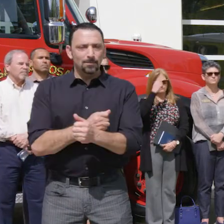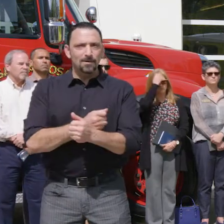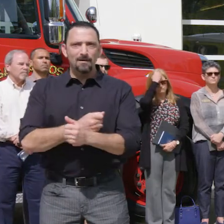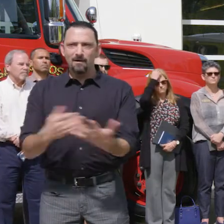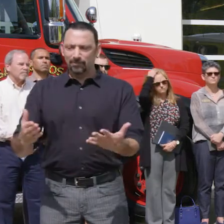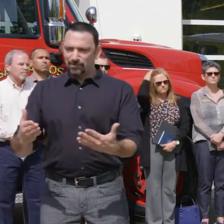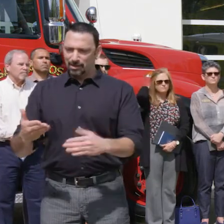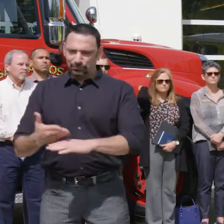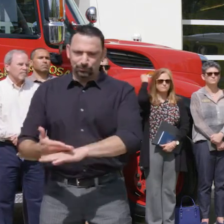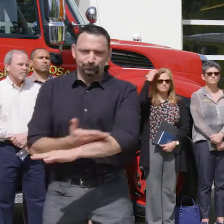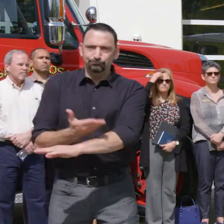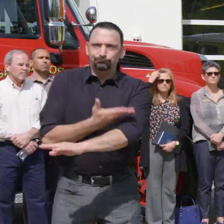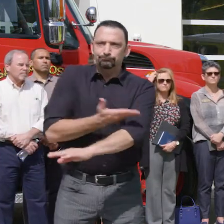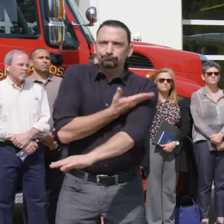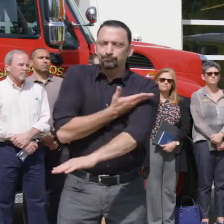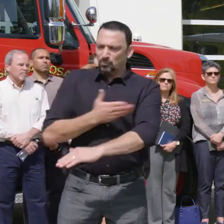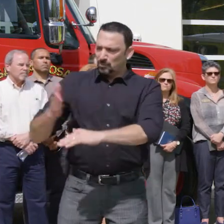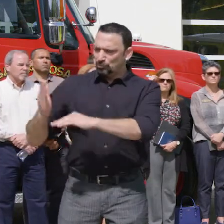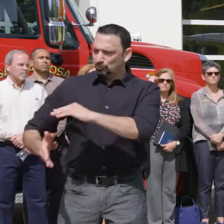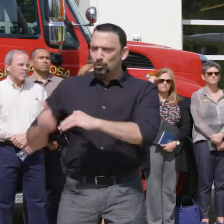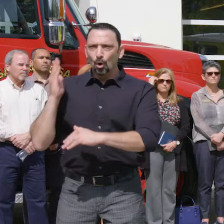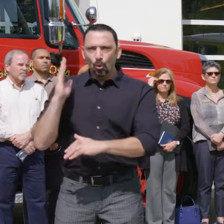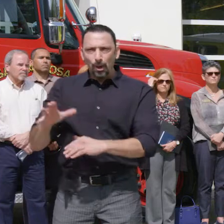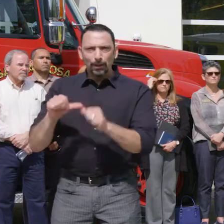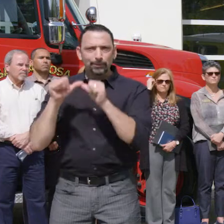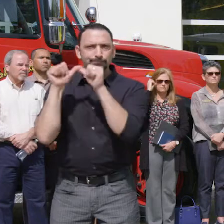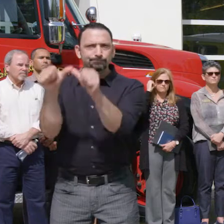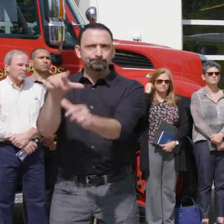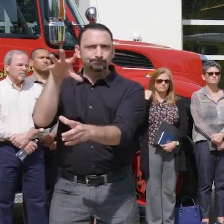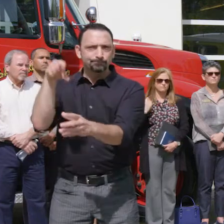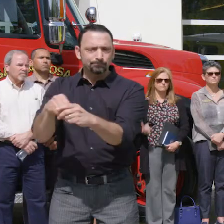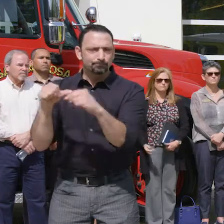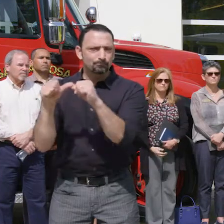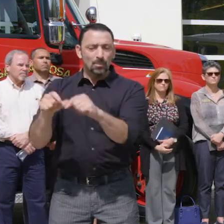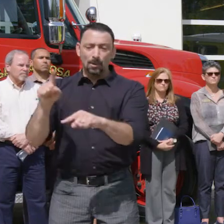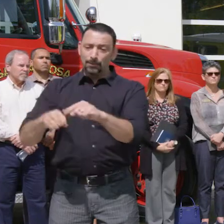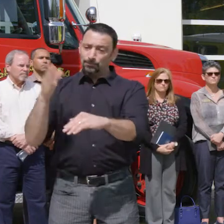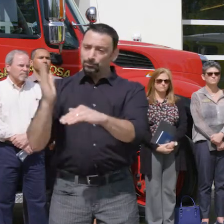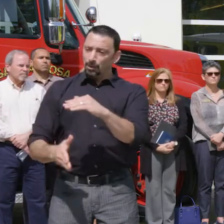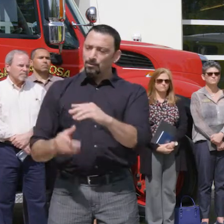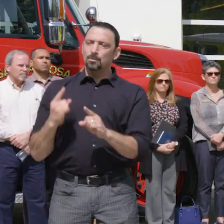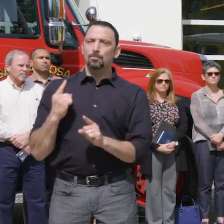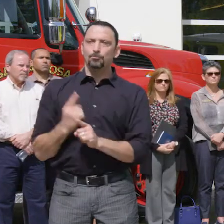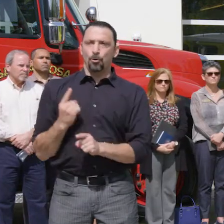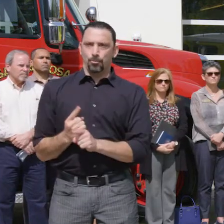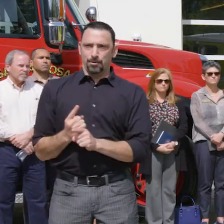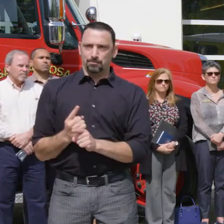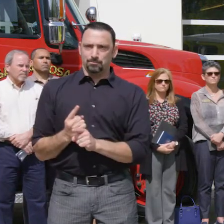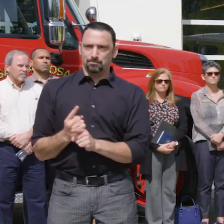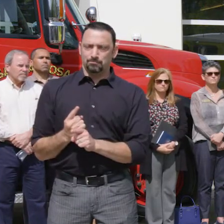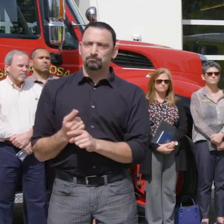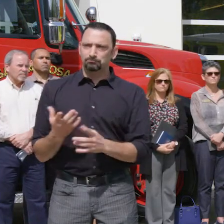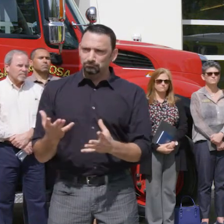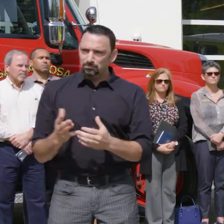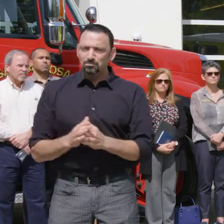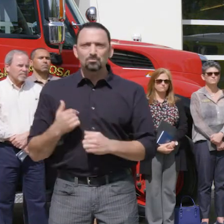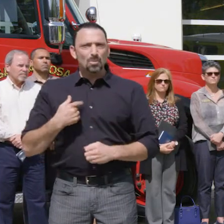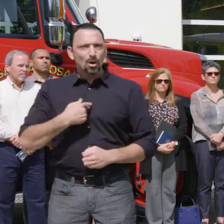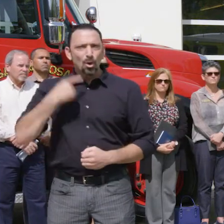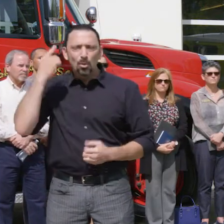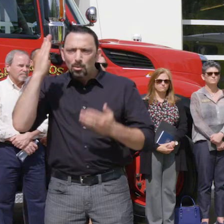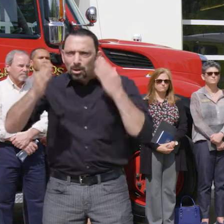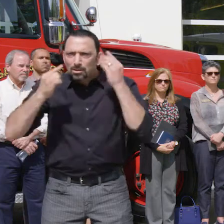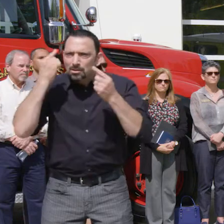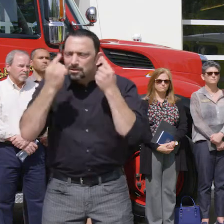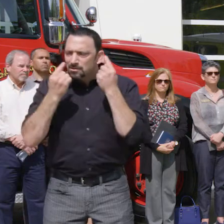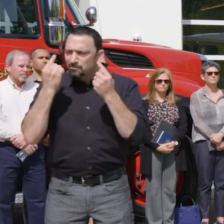sites, and we'll continue to stay engaged until it's done in an appropriate manner. And we'll take into account all